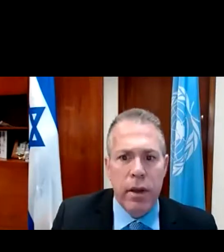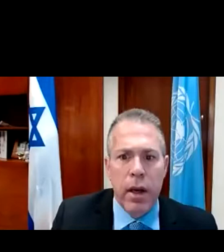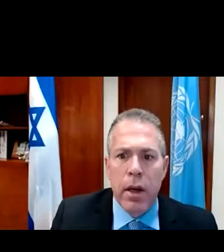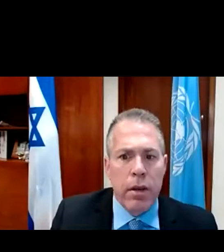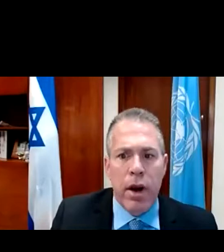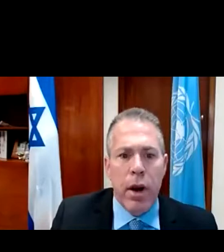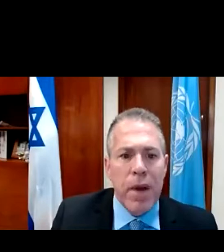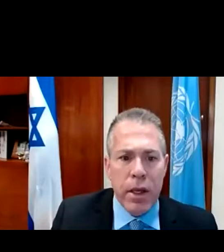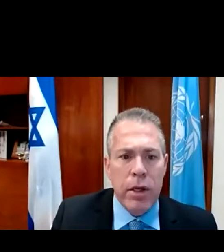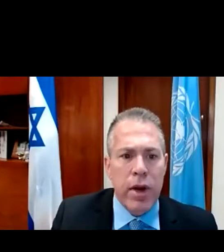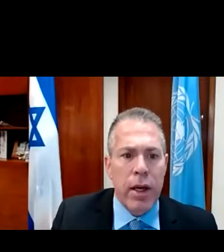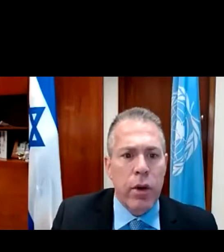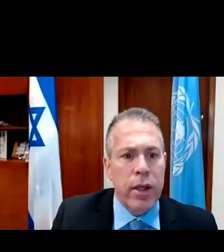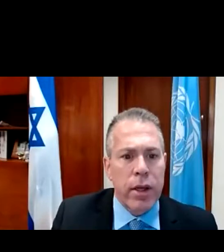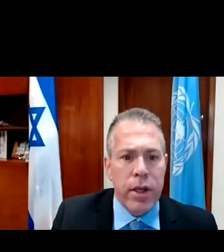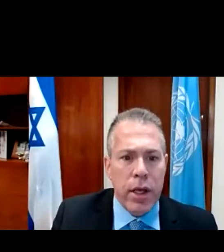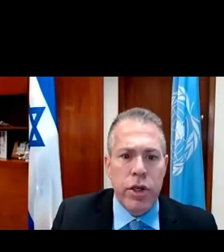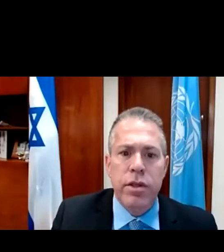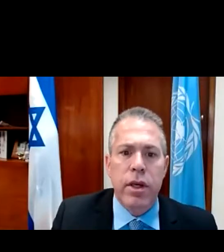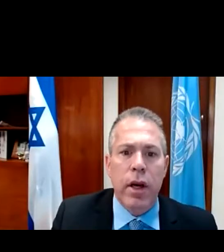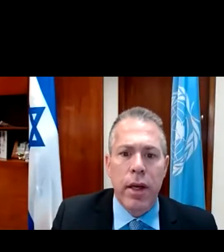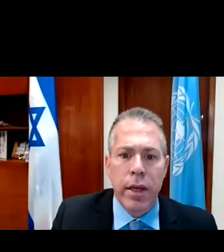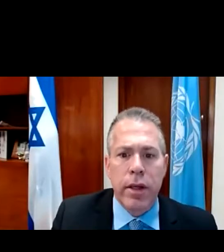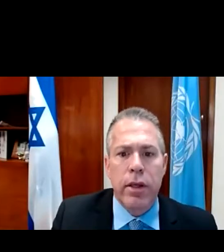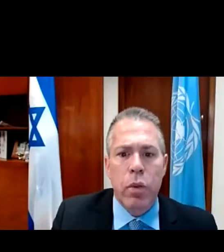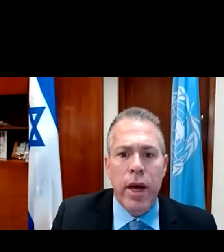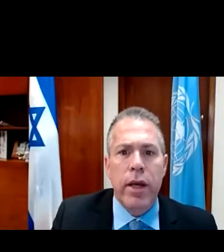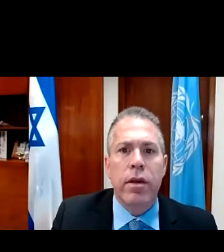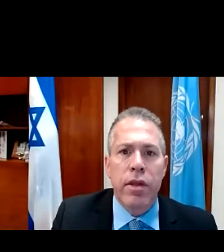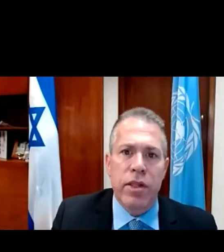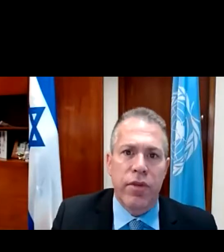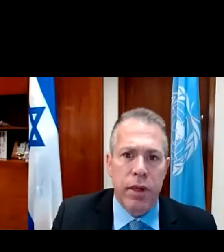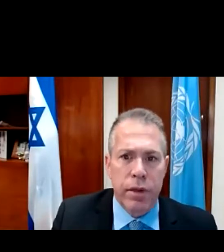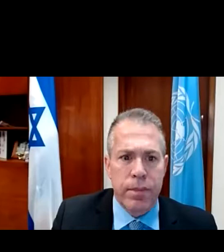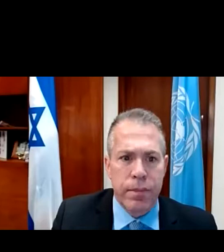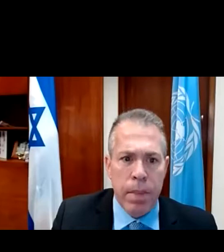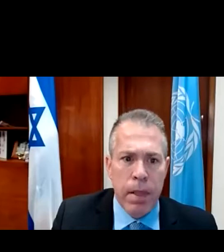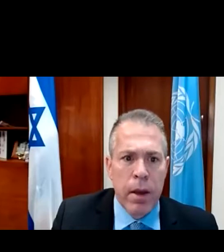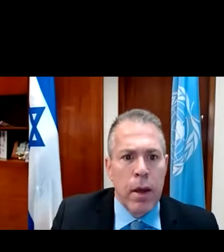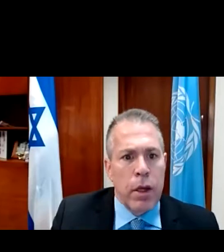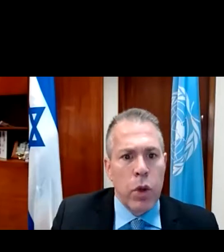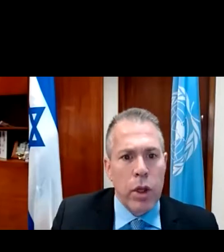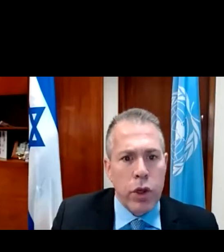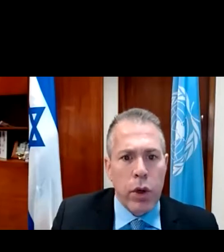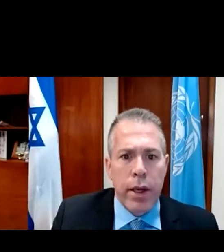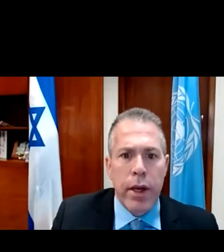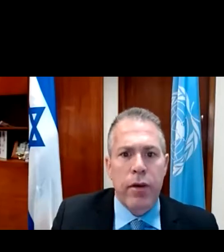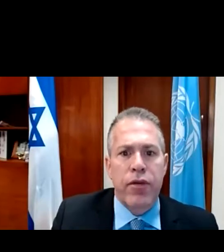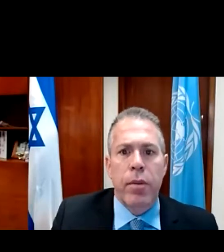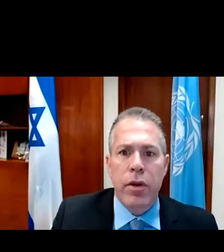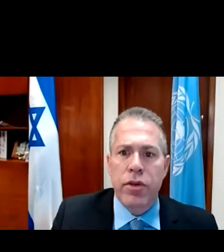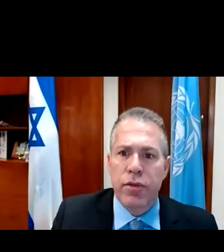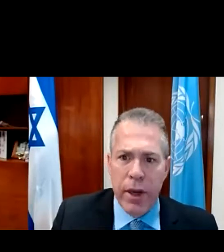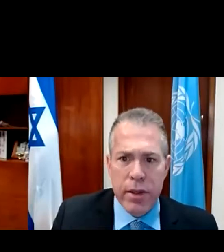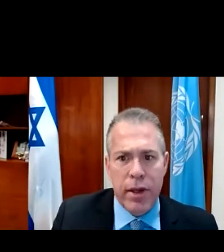society. There are many Israeli organizations that are leading the way in this field. You will shortly hear